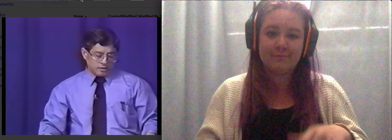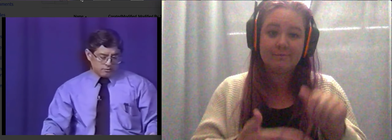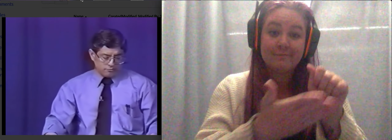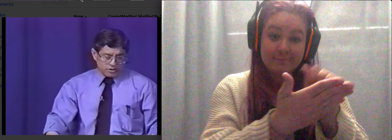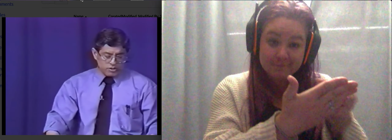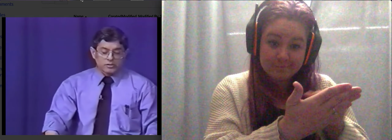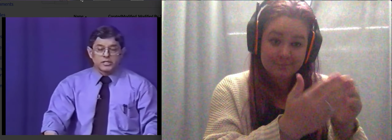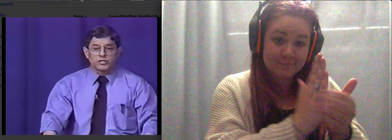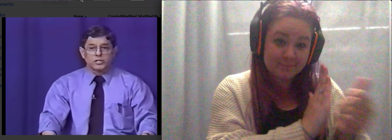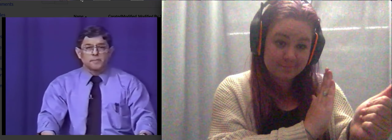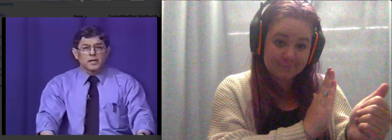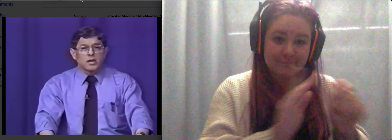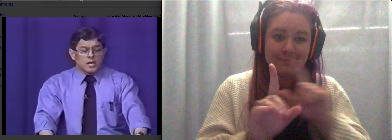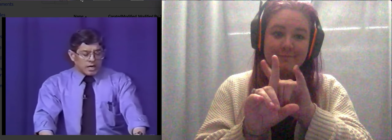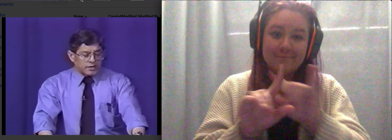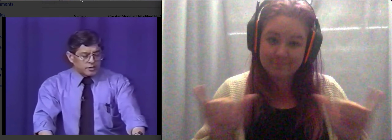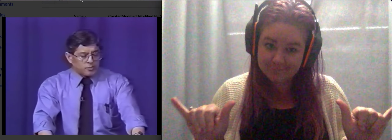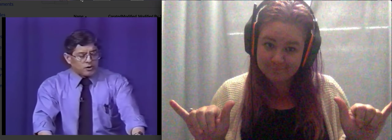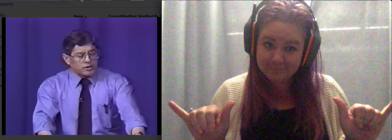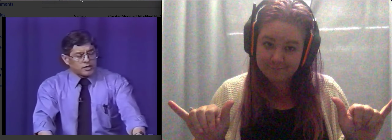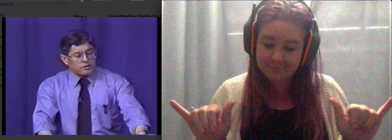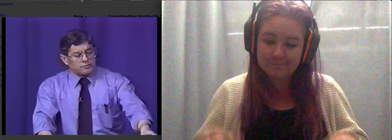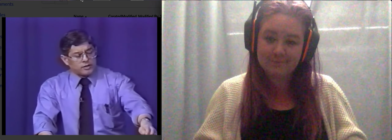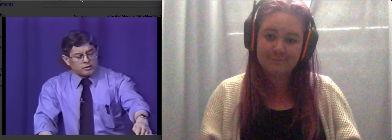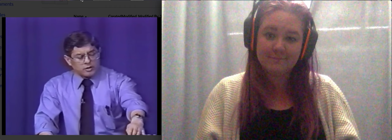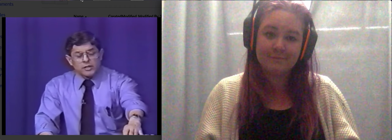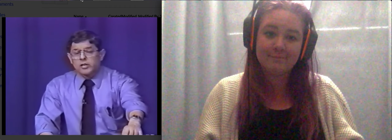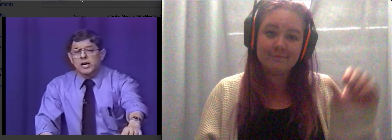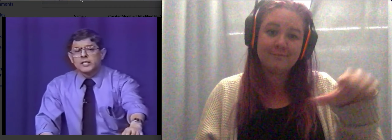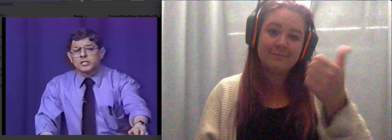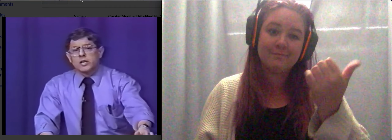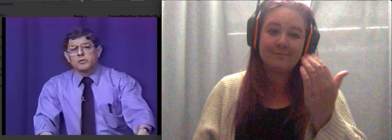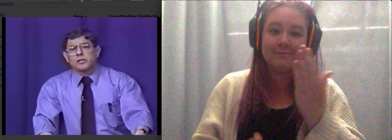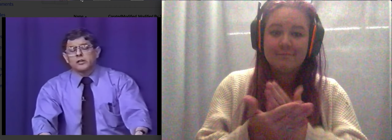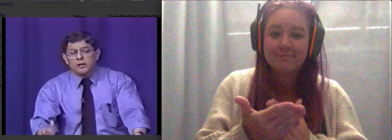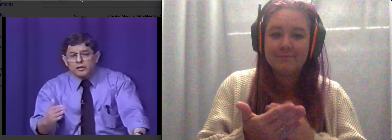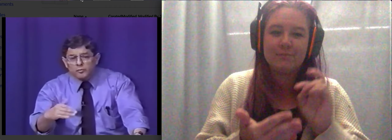functional teaching. Another part of, or another concept, another underpinning of the